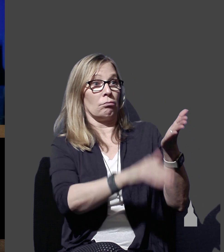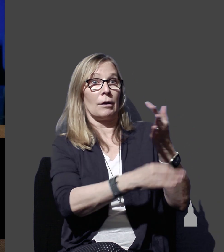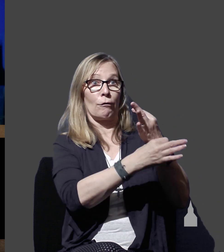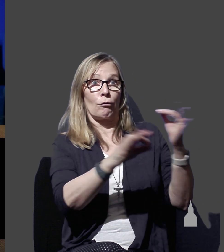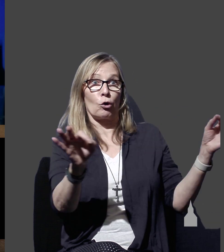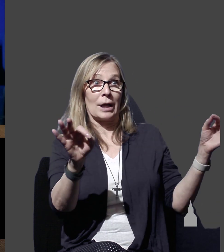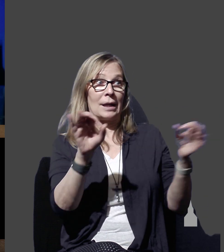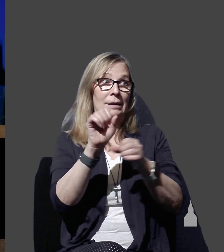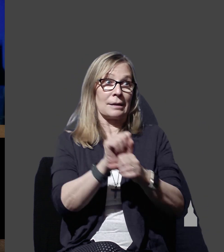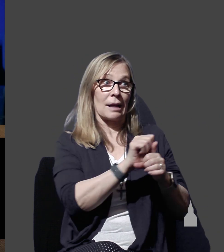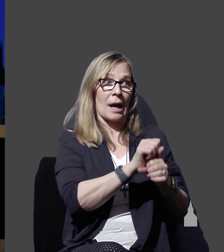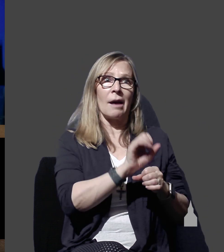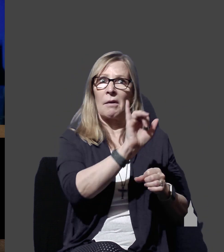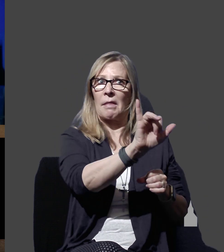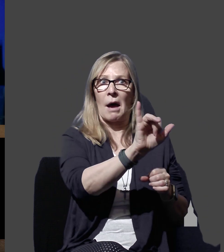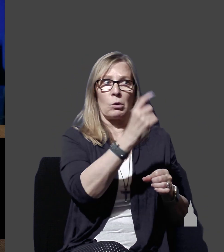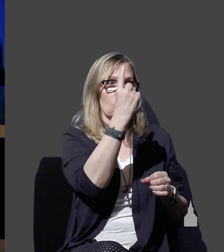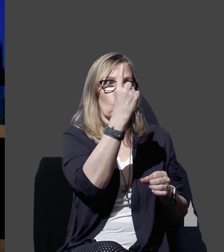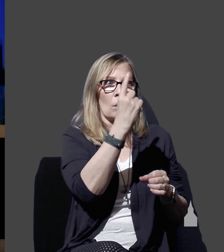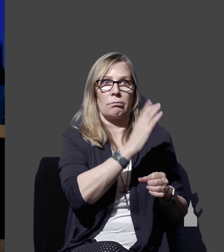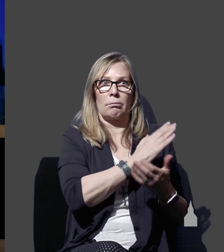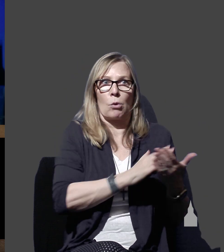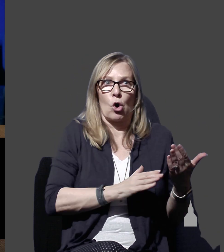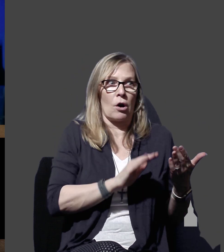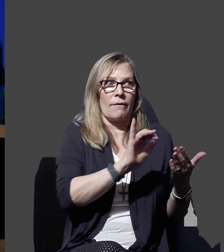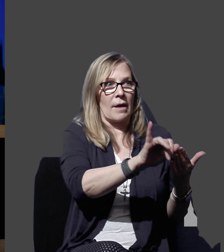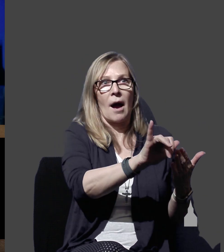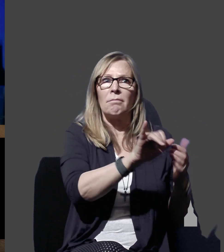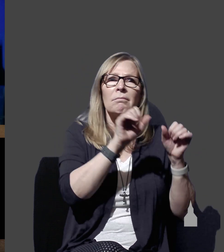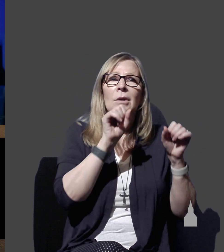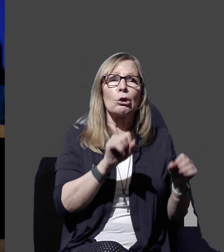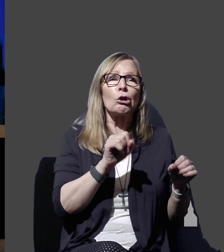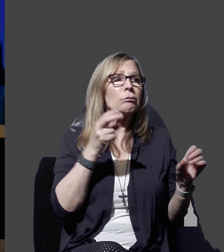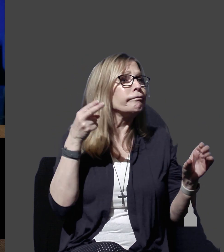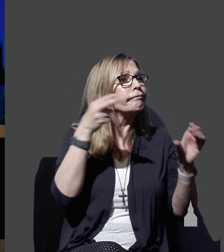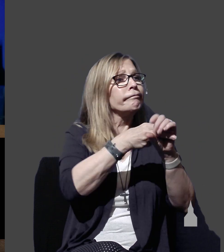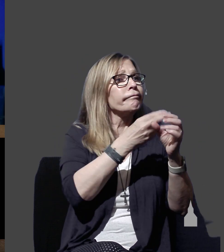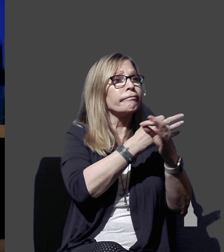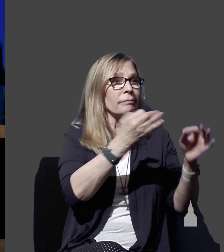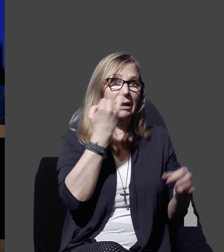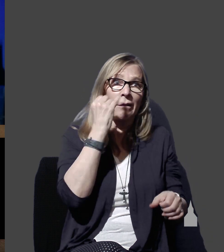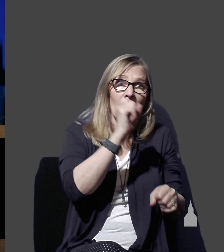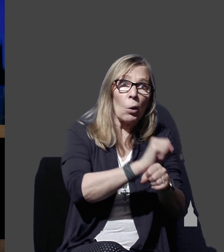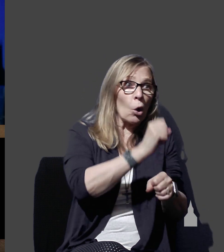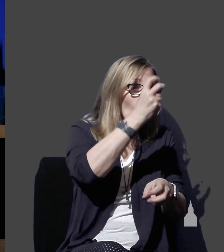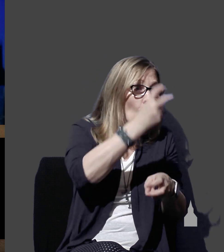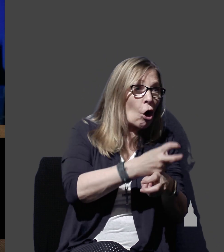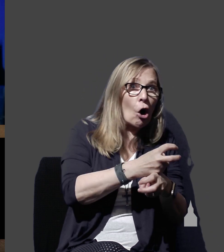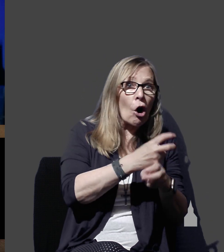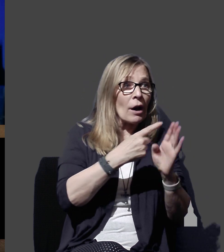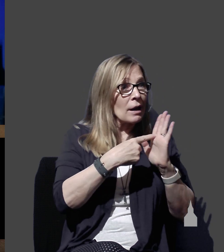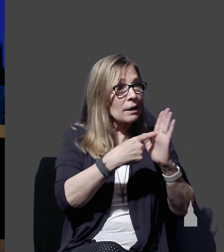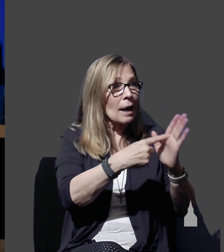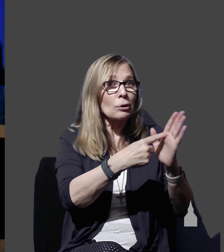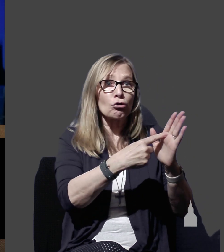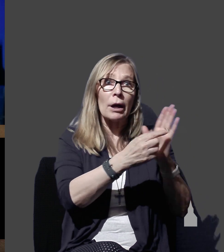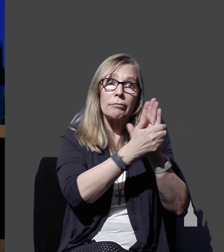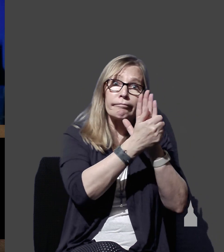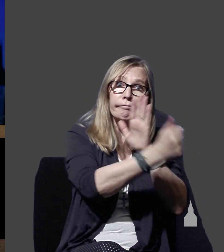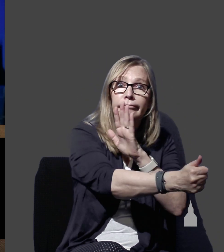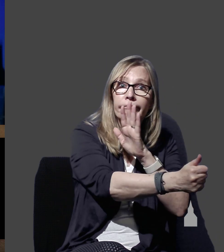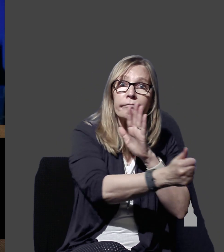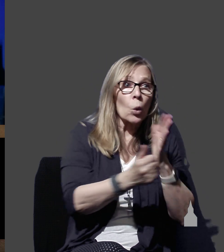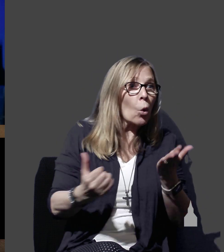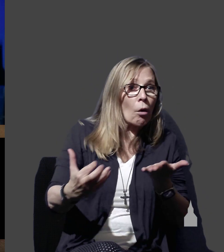distinguishing feature of Roman slavery. Slaves in the early Roman Empire could anticipate freedom if they worked hard and demonstrated skill or accumulated